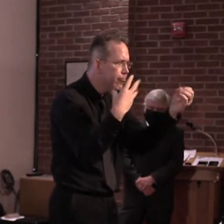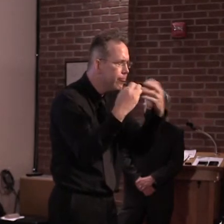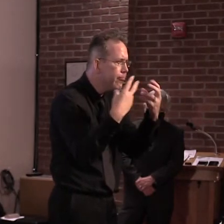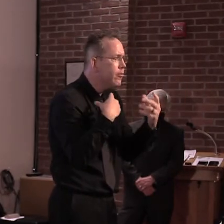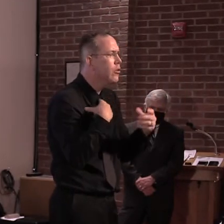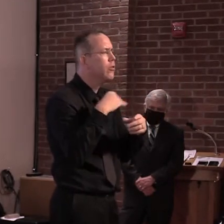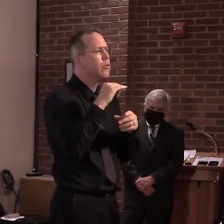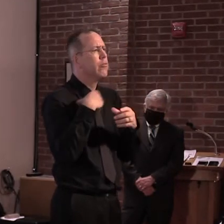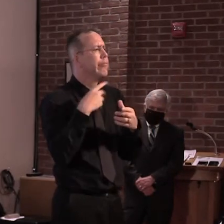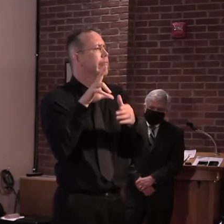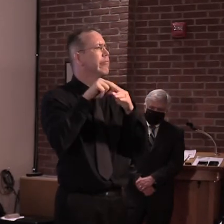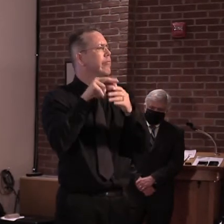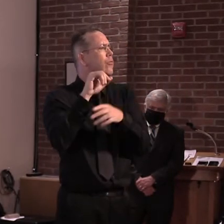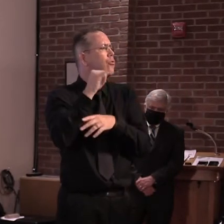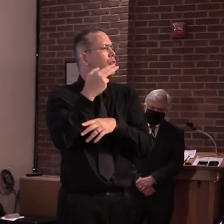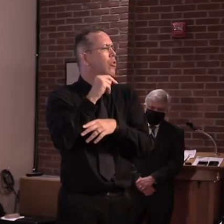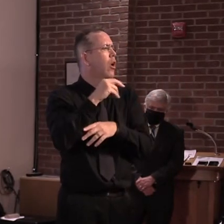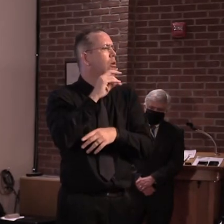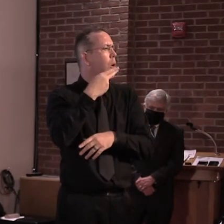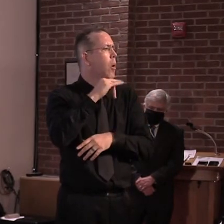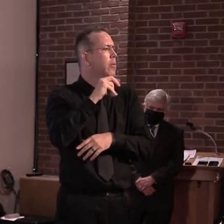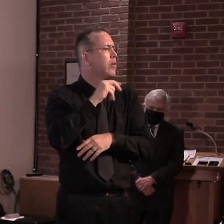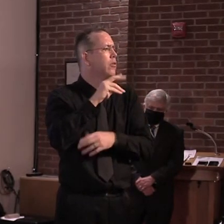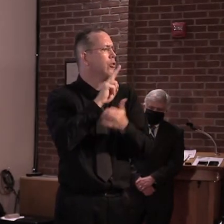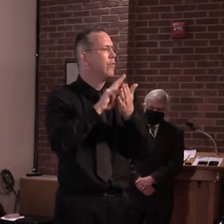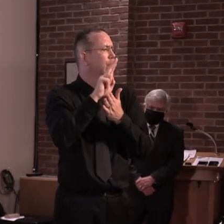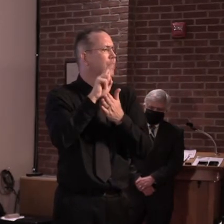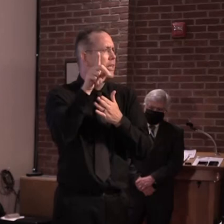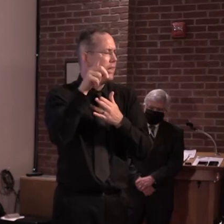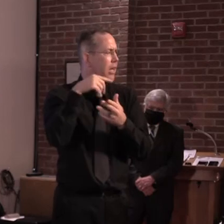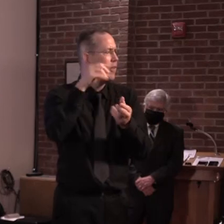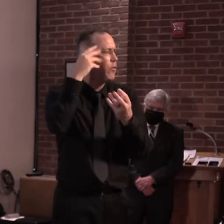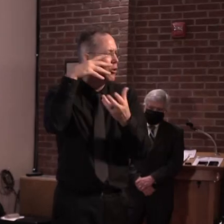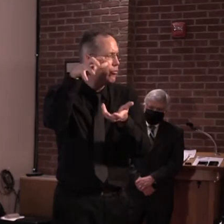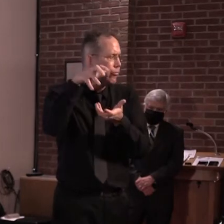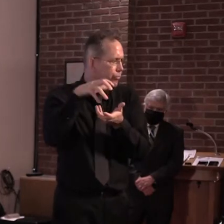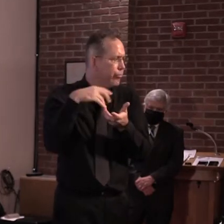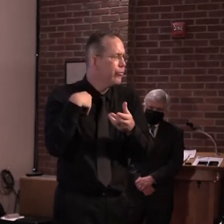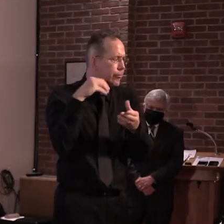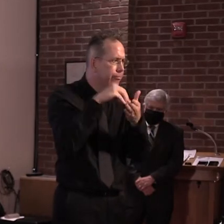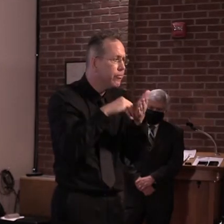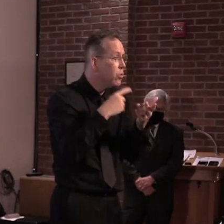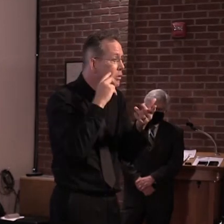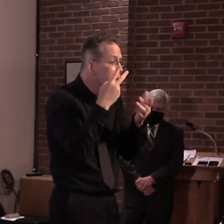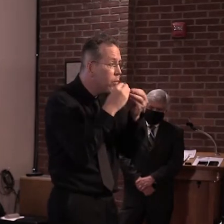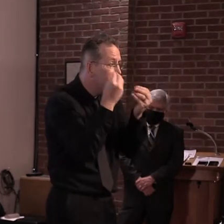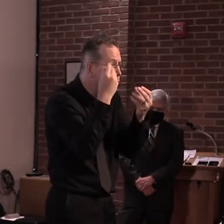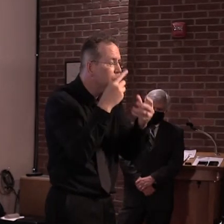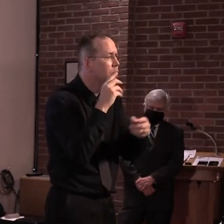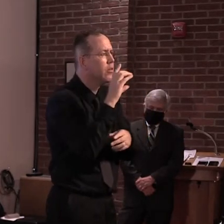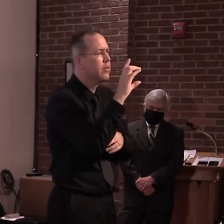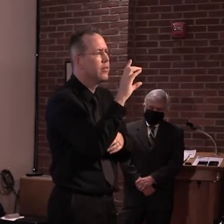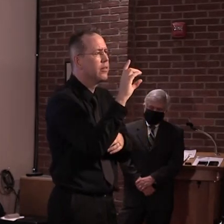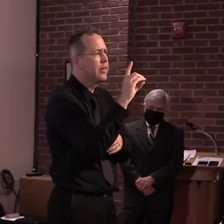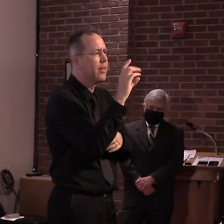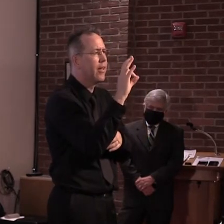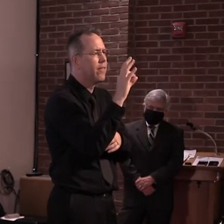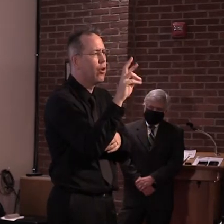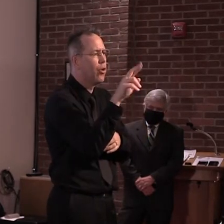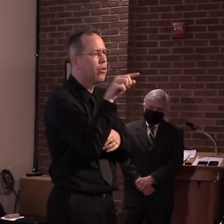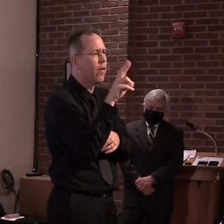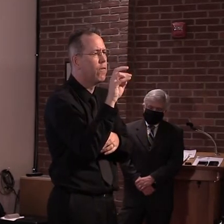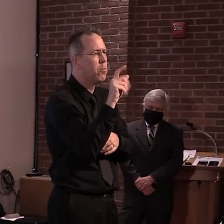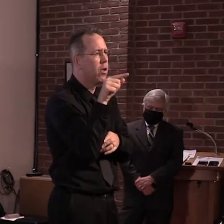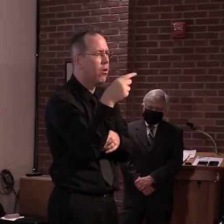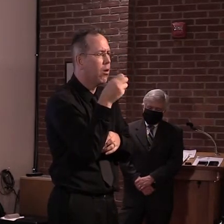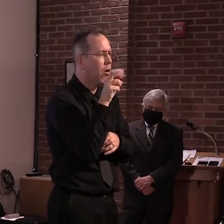to read that methodology and reach out to our department with any further questions. In conclusion, we